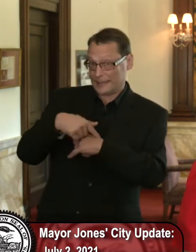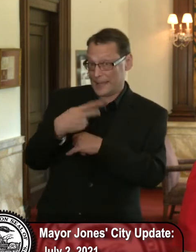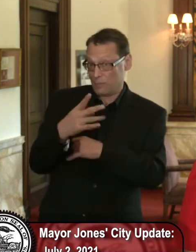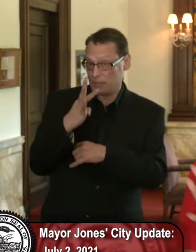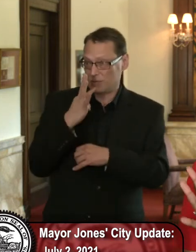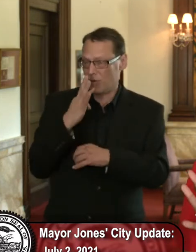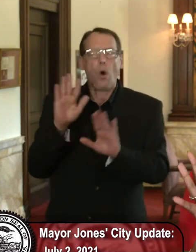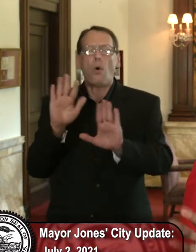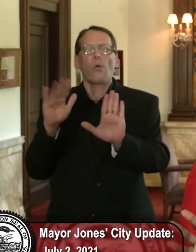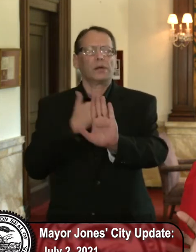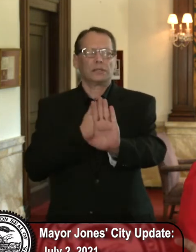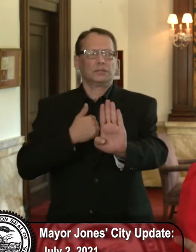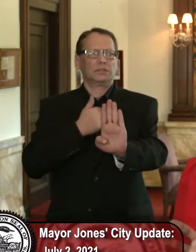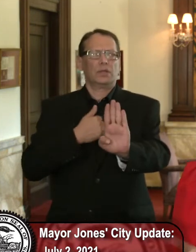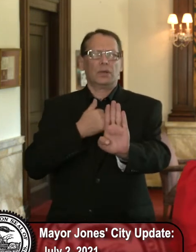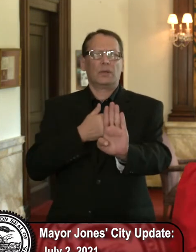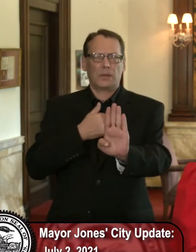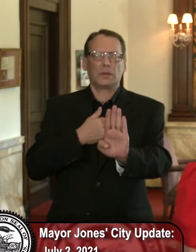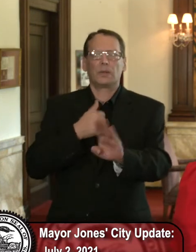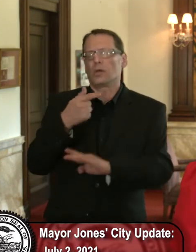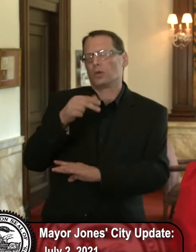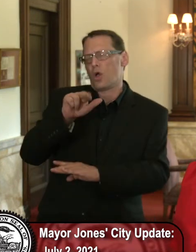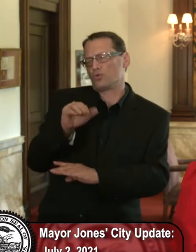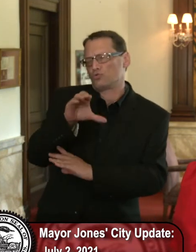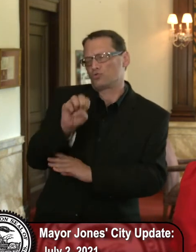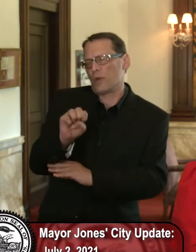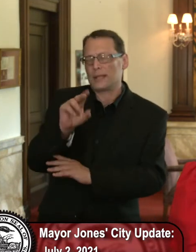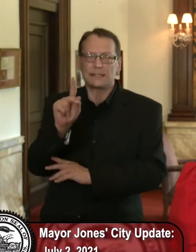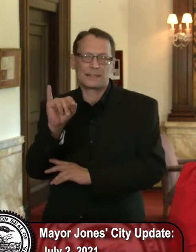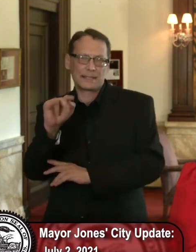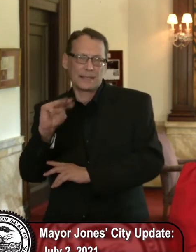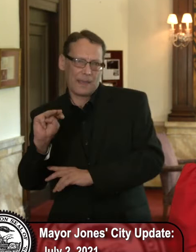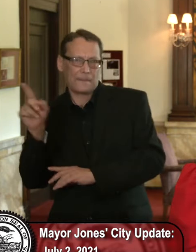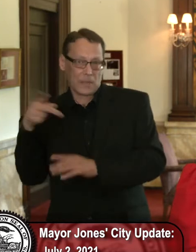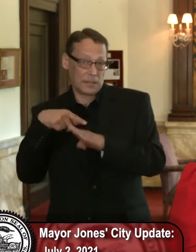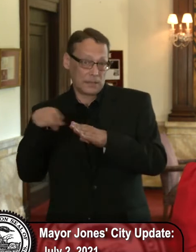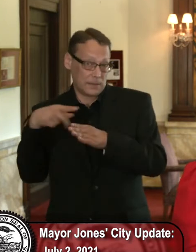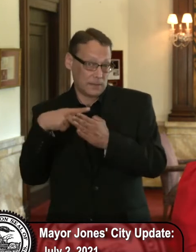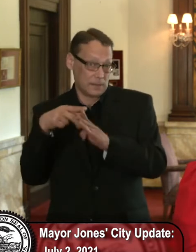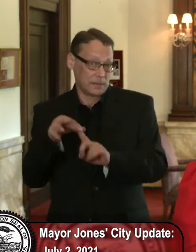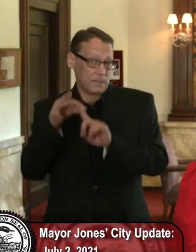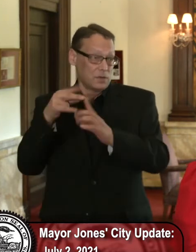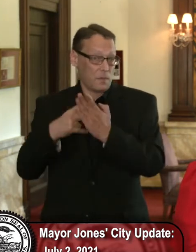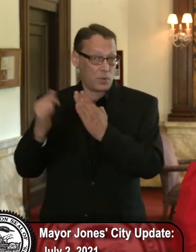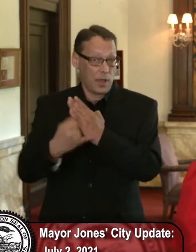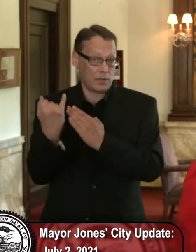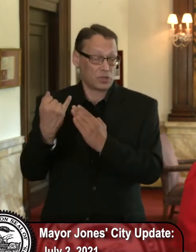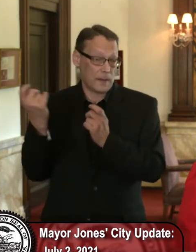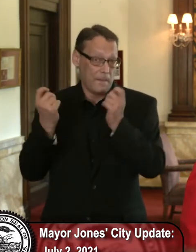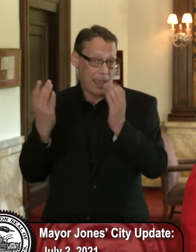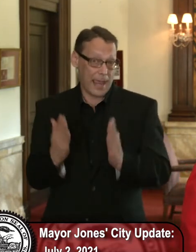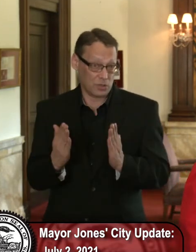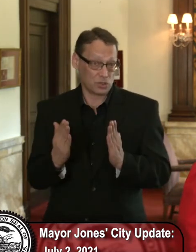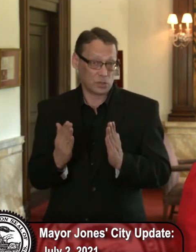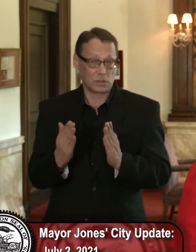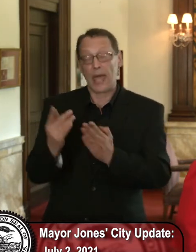think Grace Kyung has come to the administration. She's a special projects manager in the administration. And we have a couple of